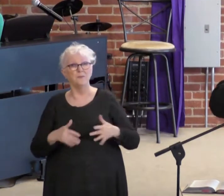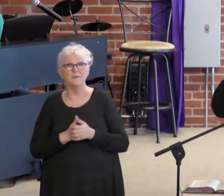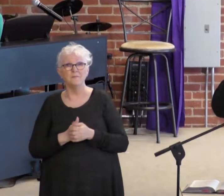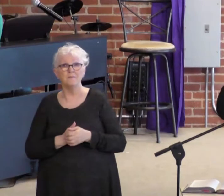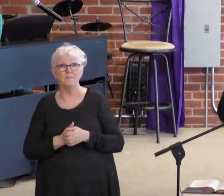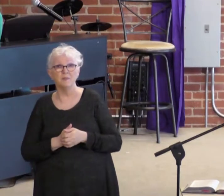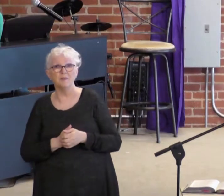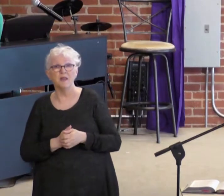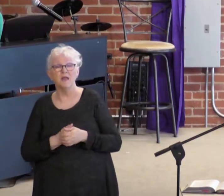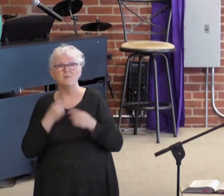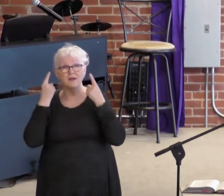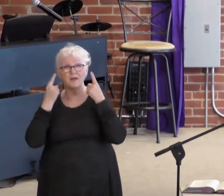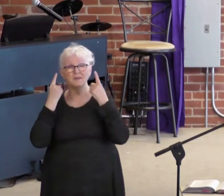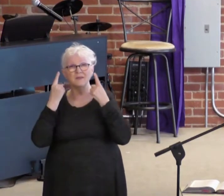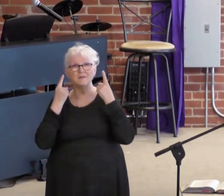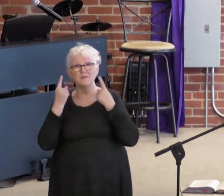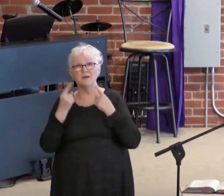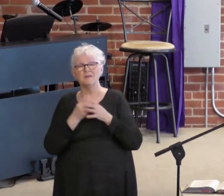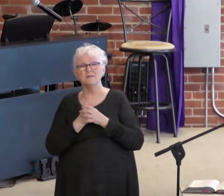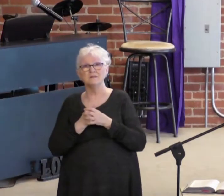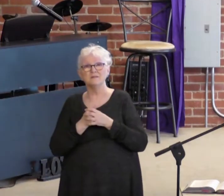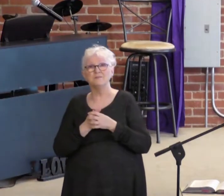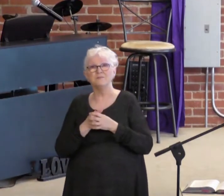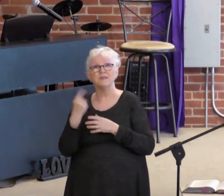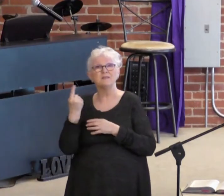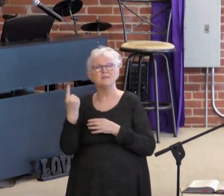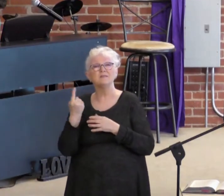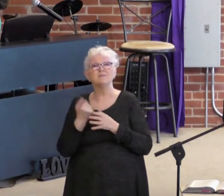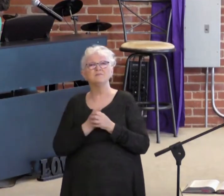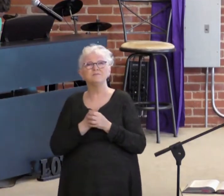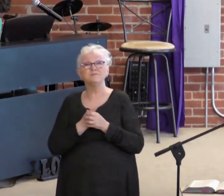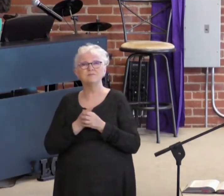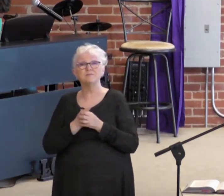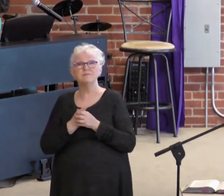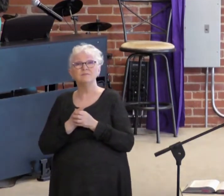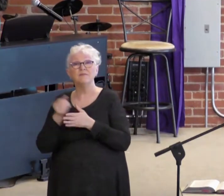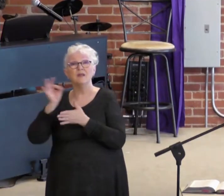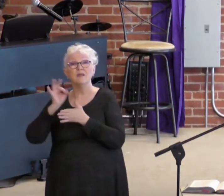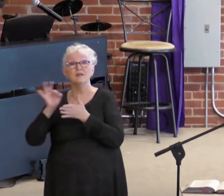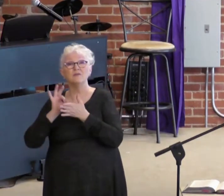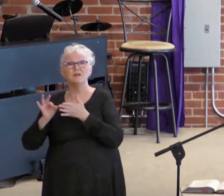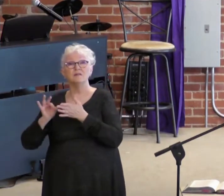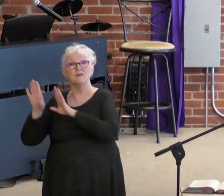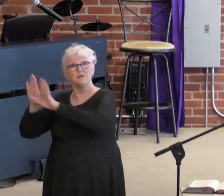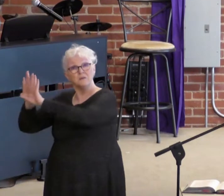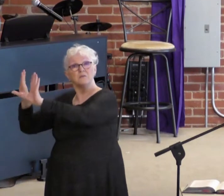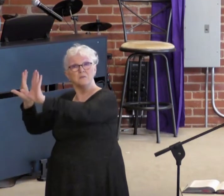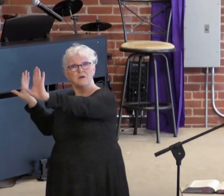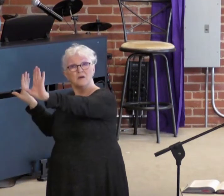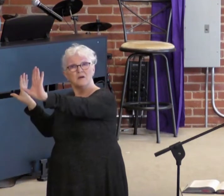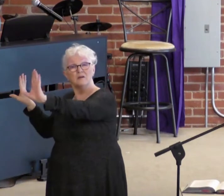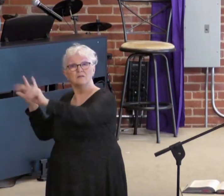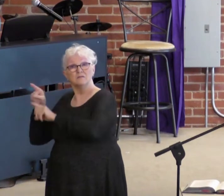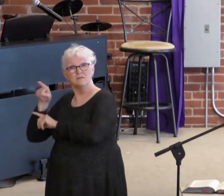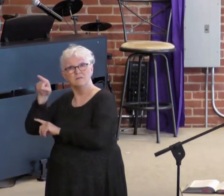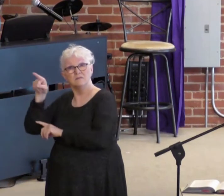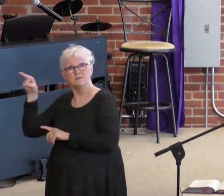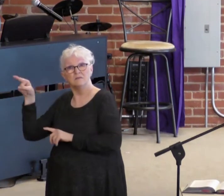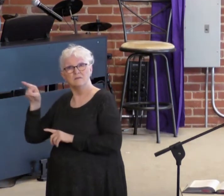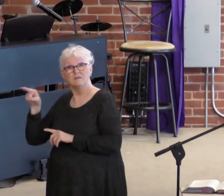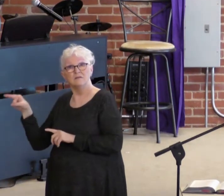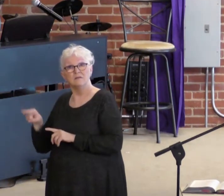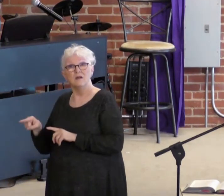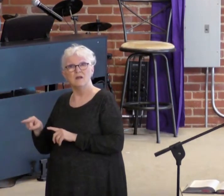and I think about that so often, someone had written on the wall, what is this